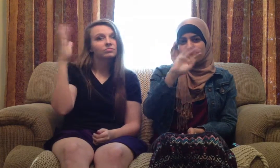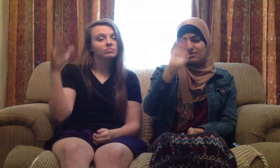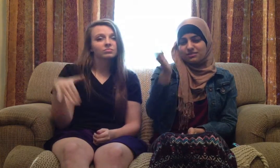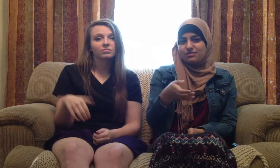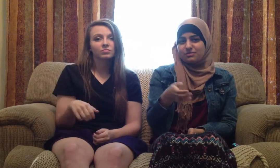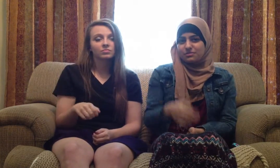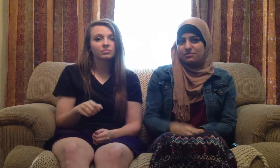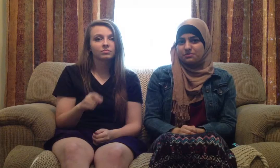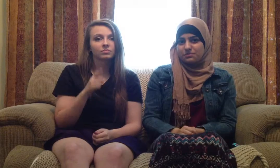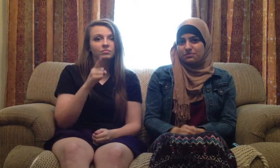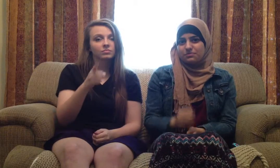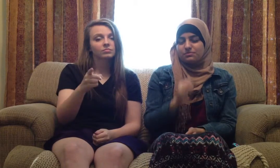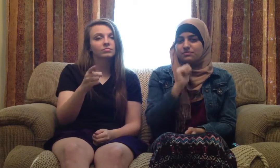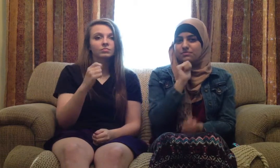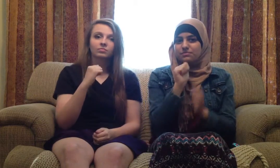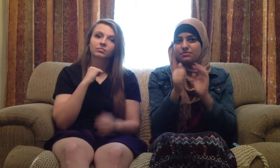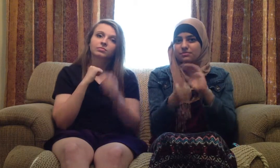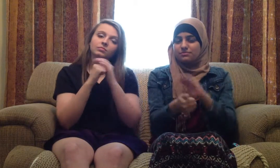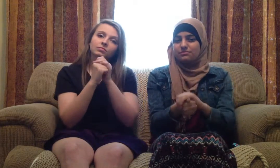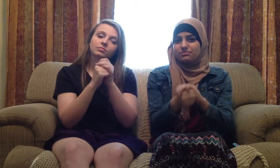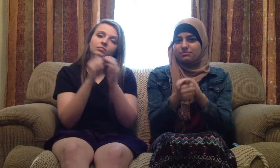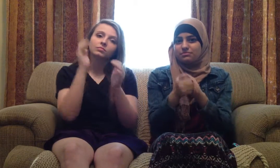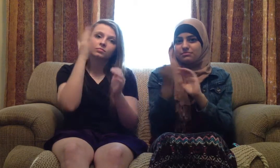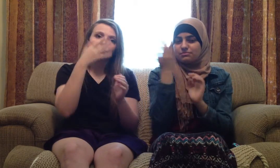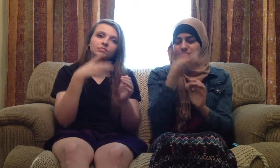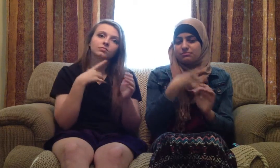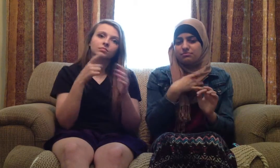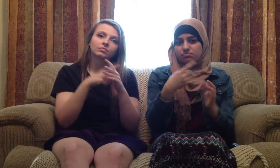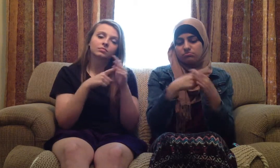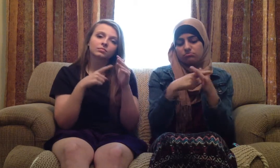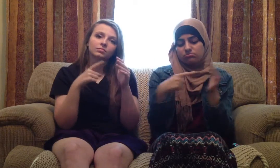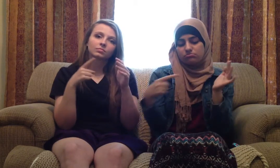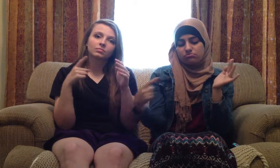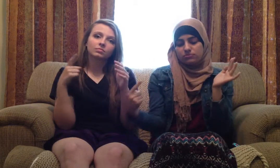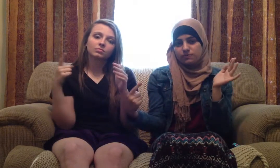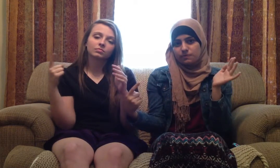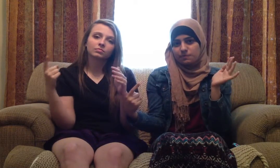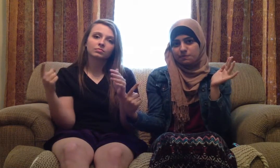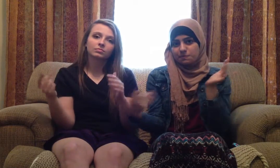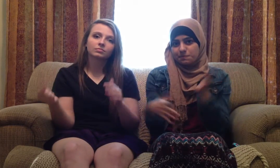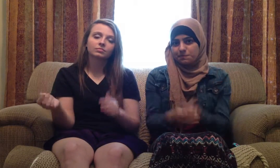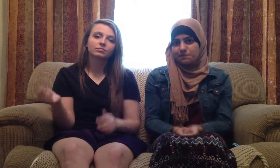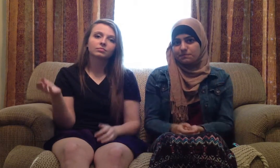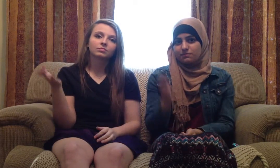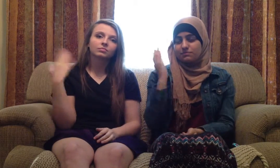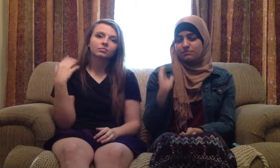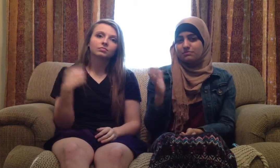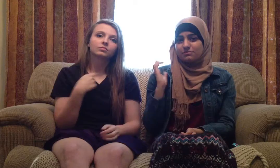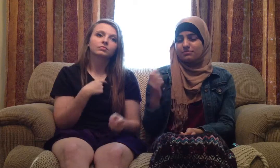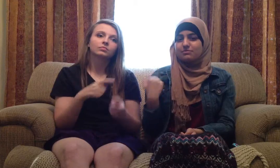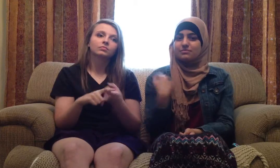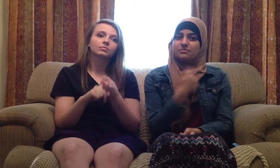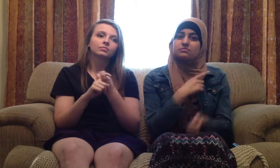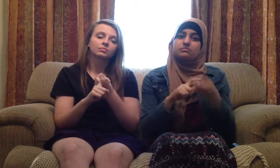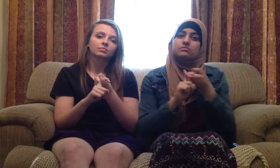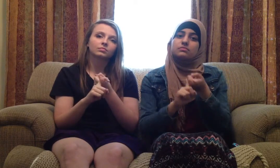see you anymore Come out the door It's like you've gone away We used to be best buddies